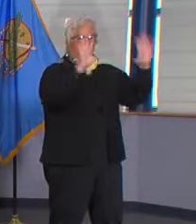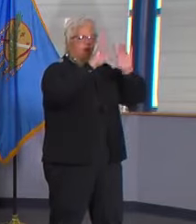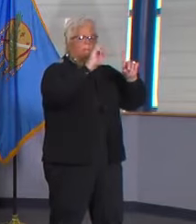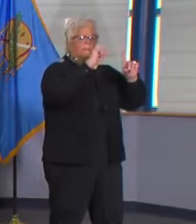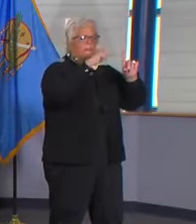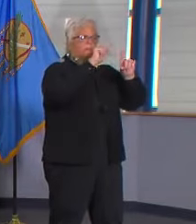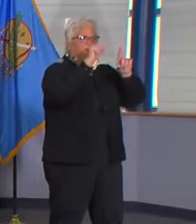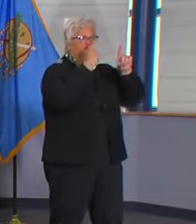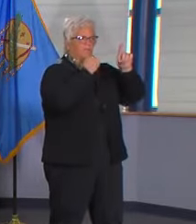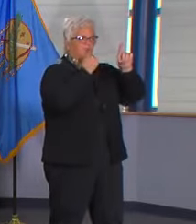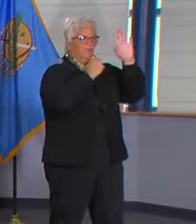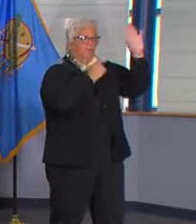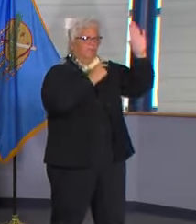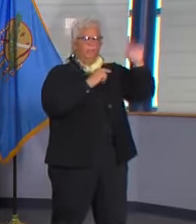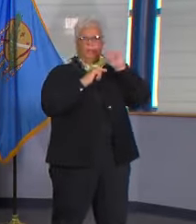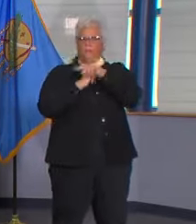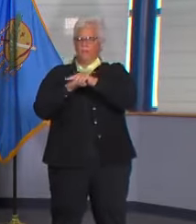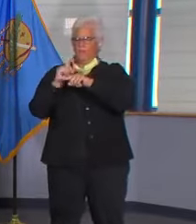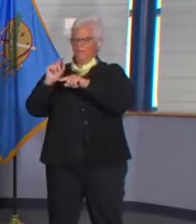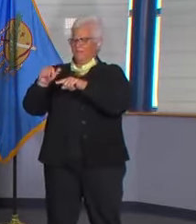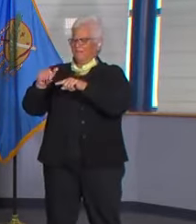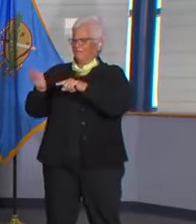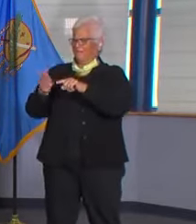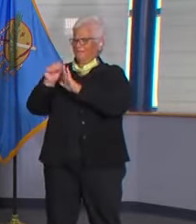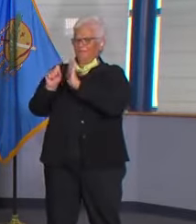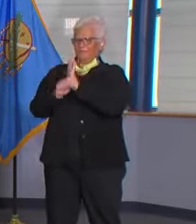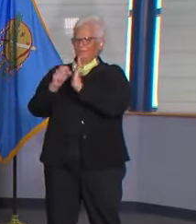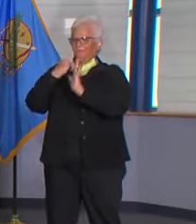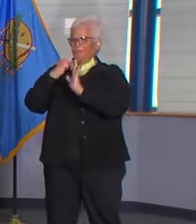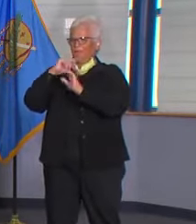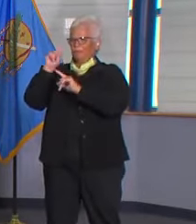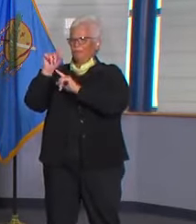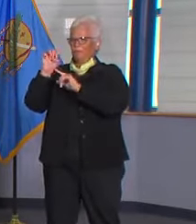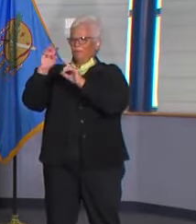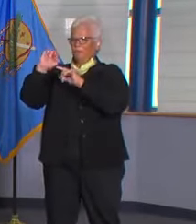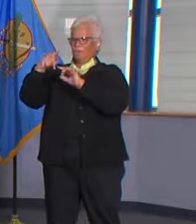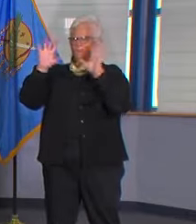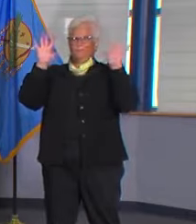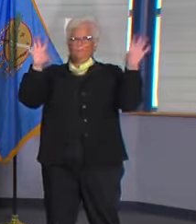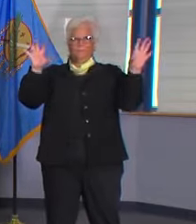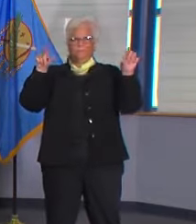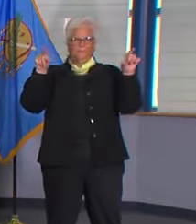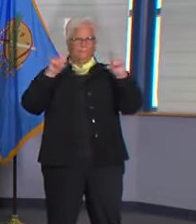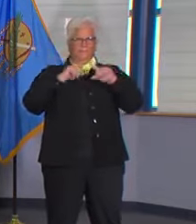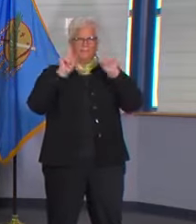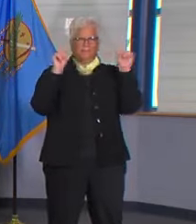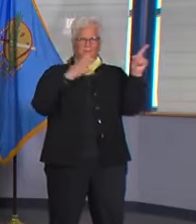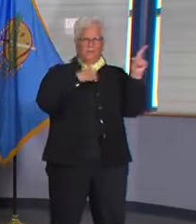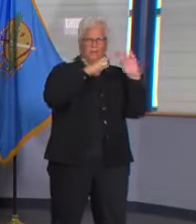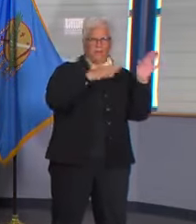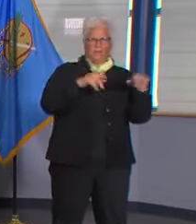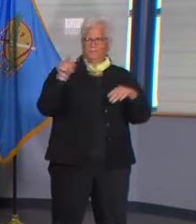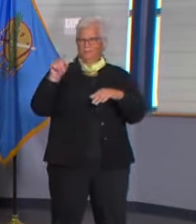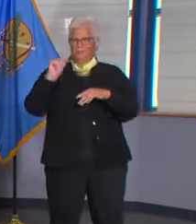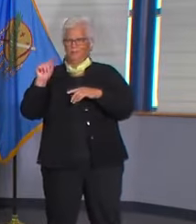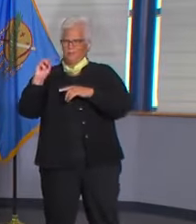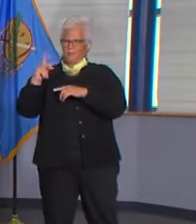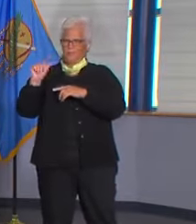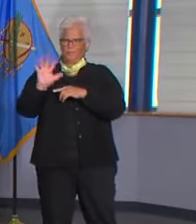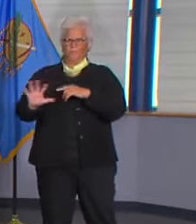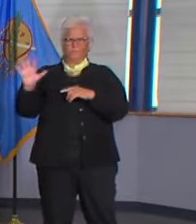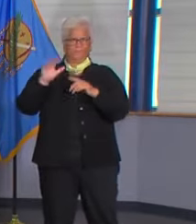So the question about the difference between the state's version of red zone and the White House document's version of red zone, and I think that's part of